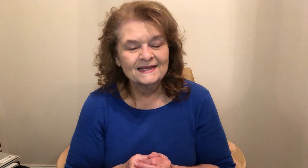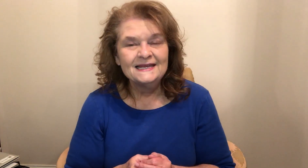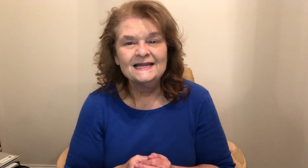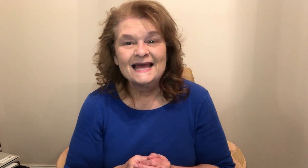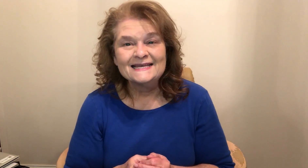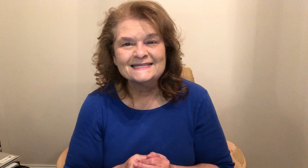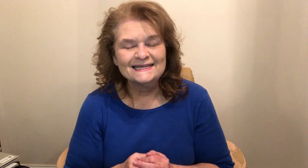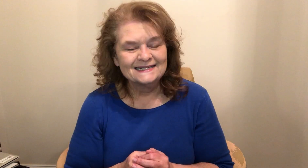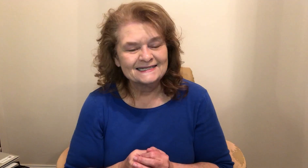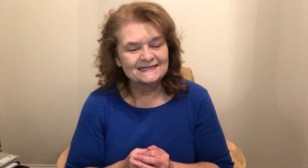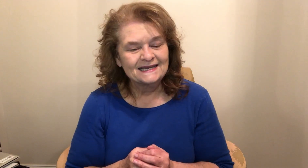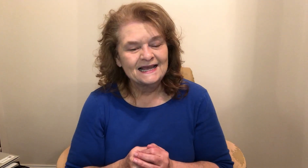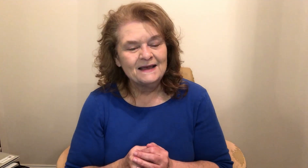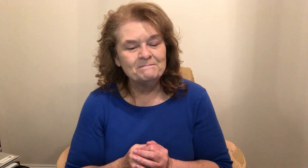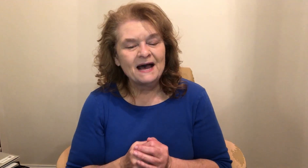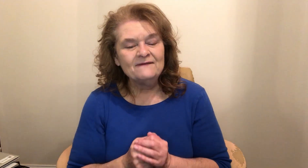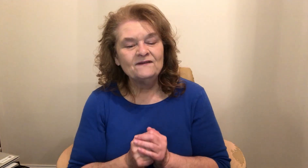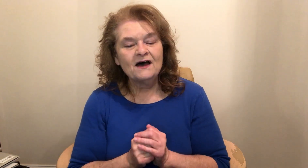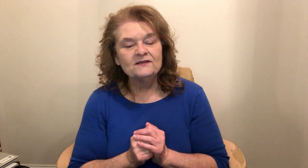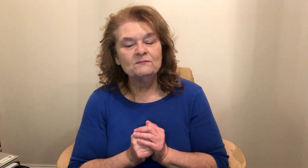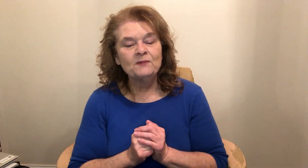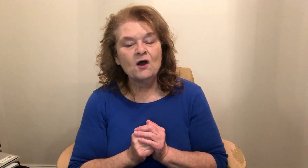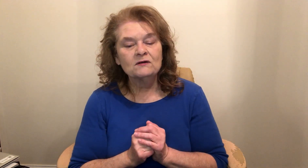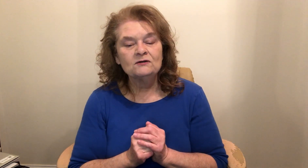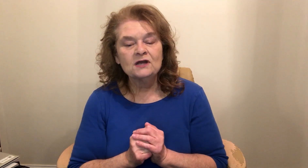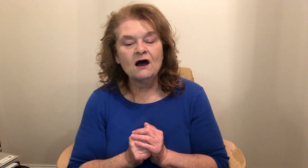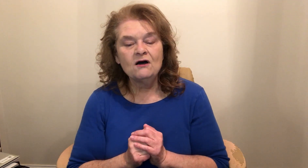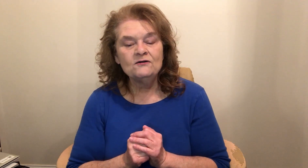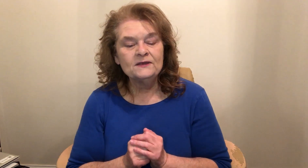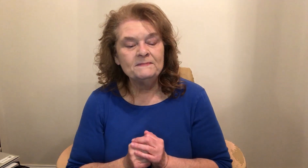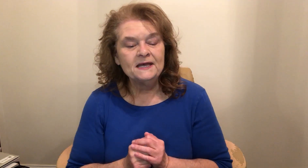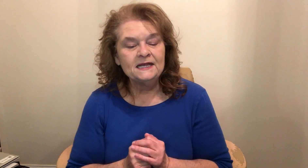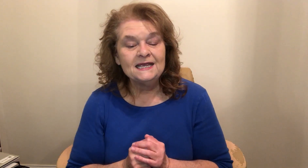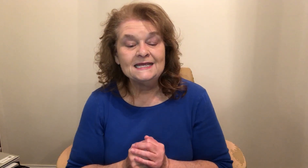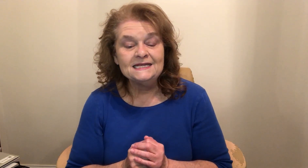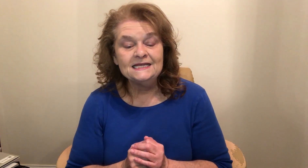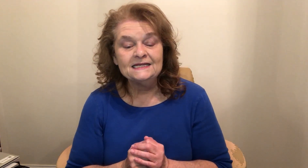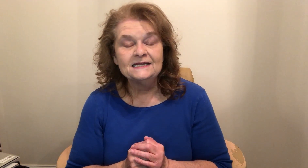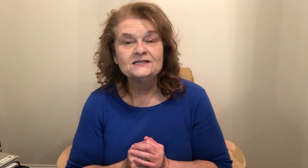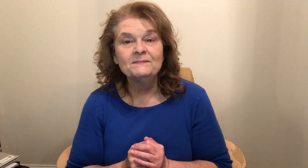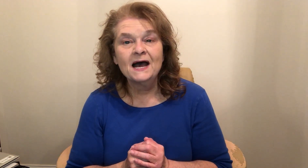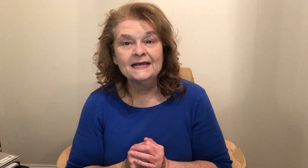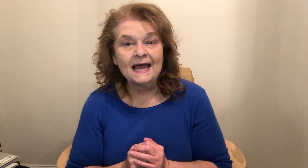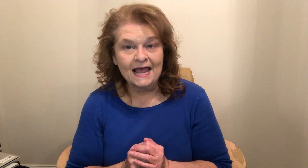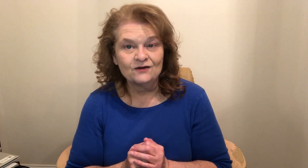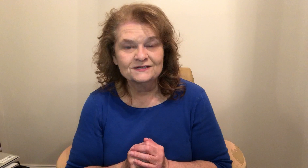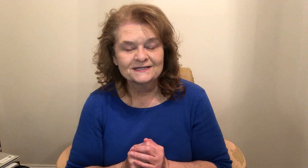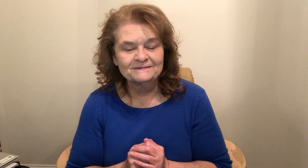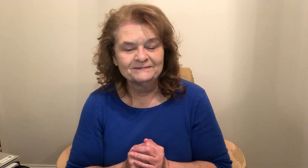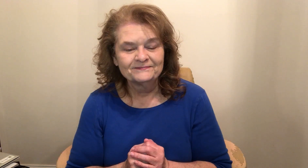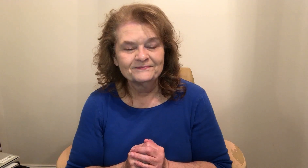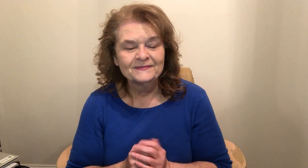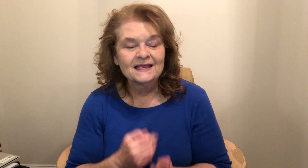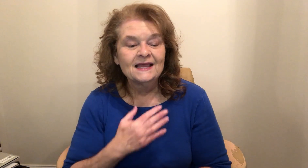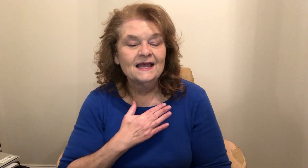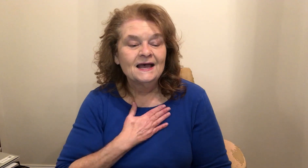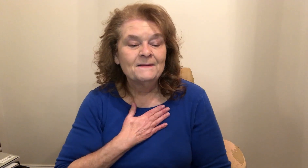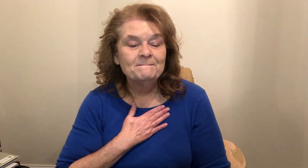That last sentence. My father borrowed all the money he needed to buy a house.